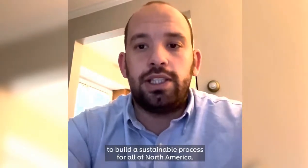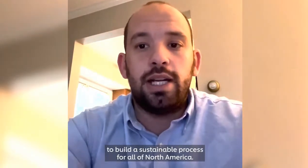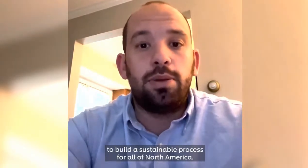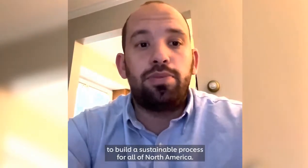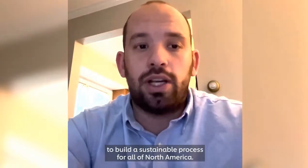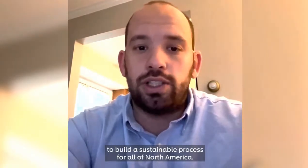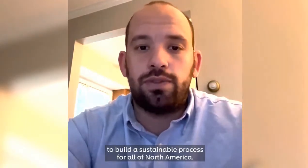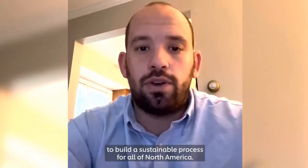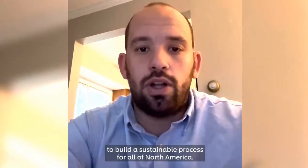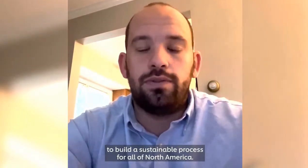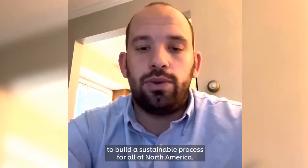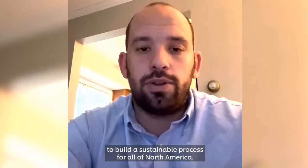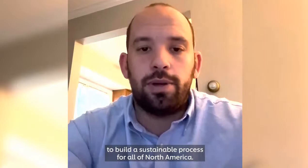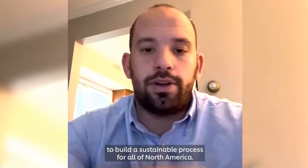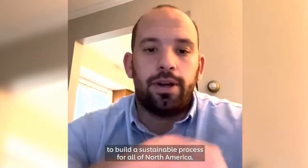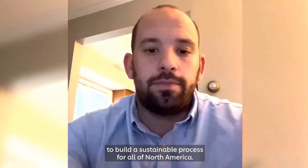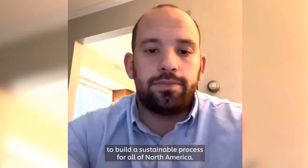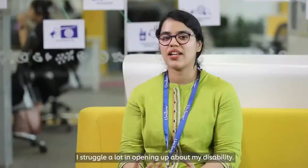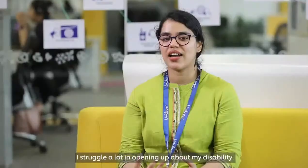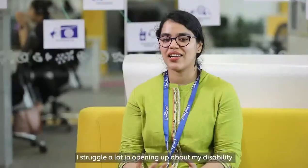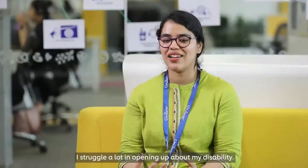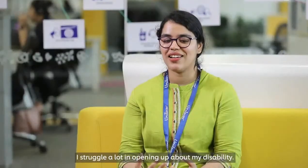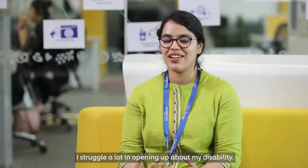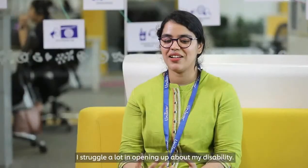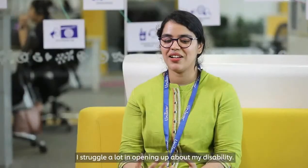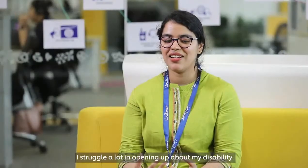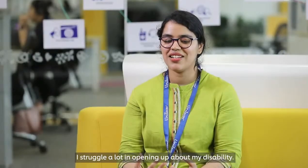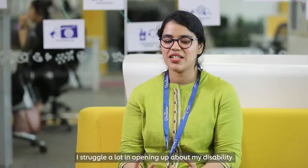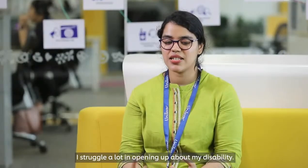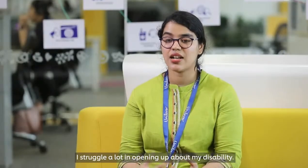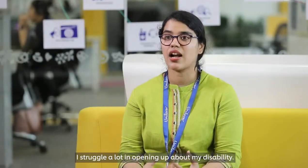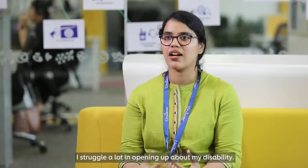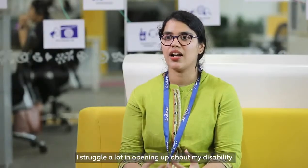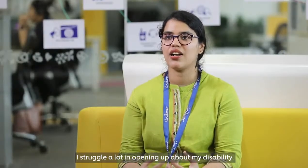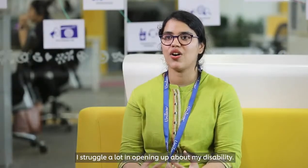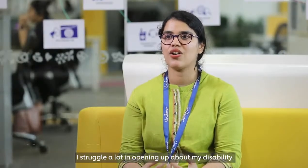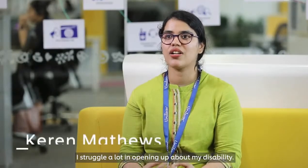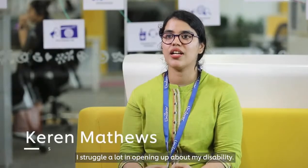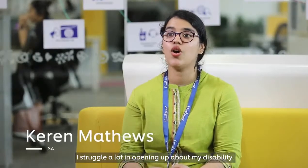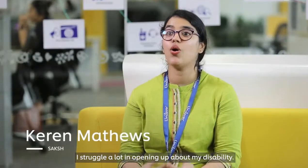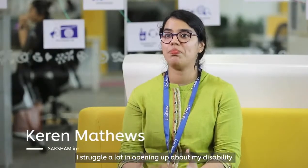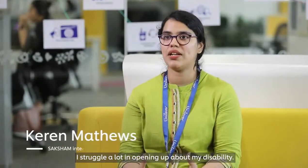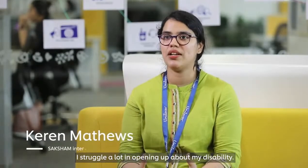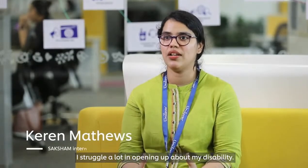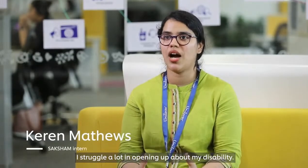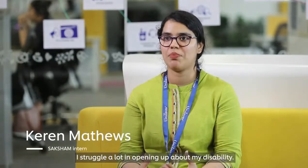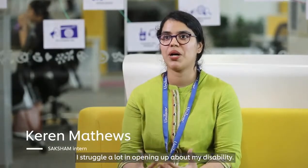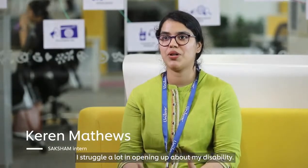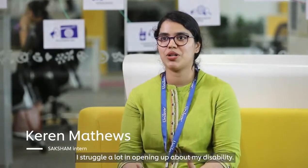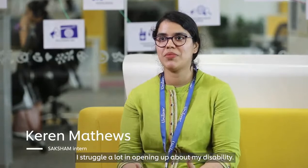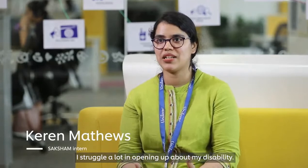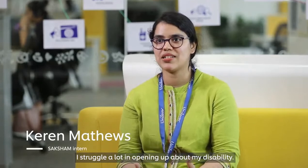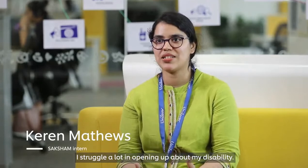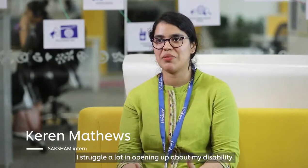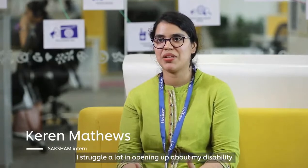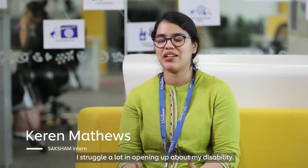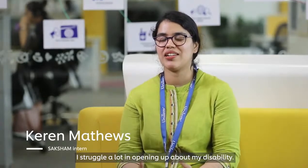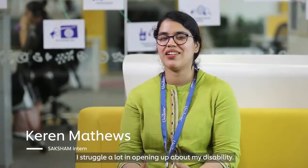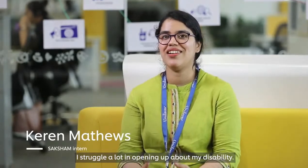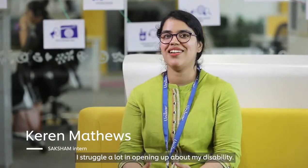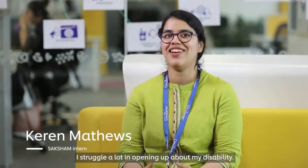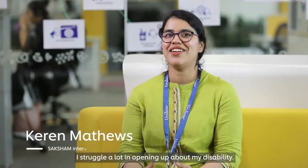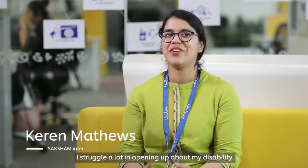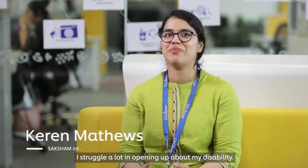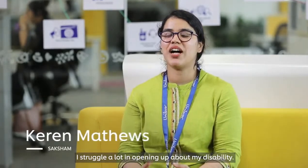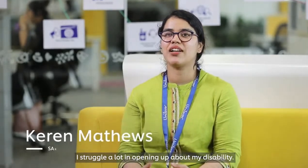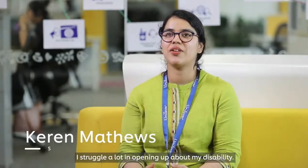build a sustainable process for all of North America. I struggle a lot in opening up about my